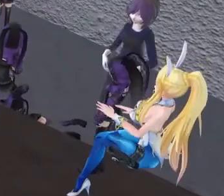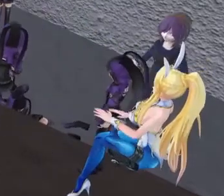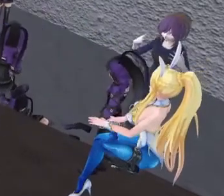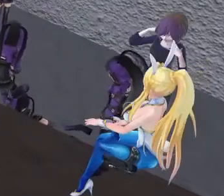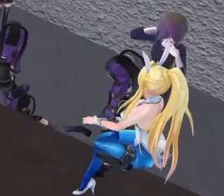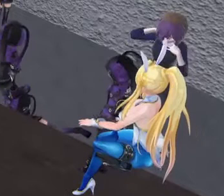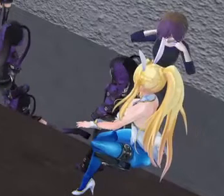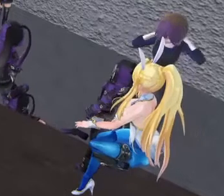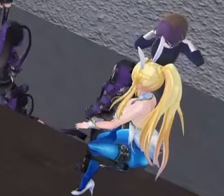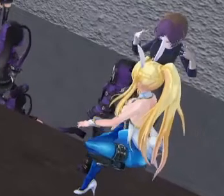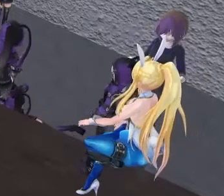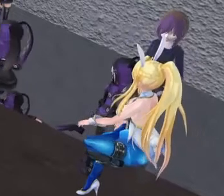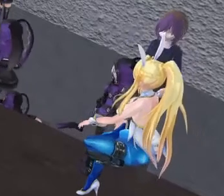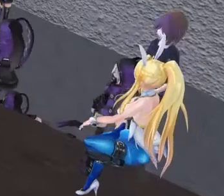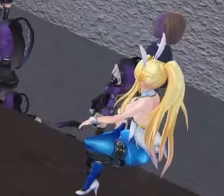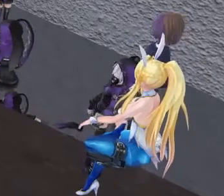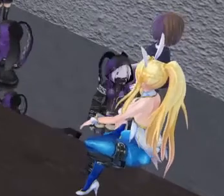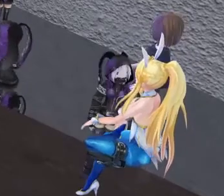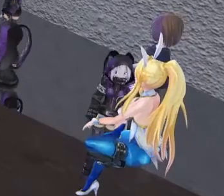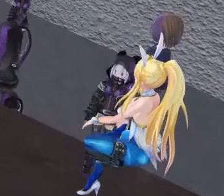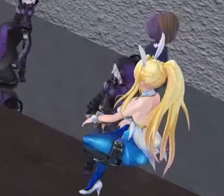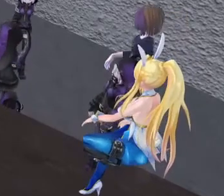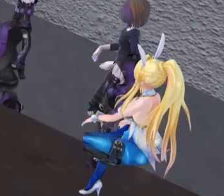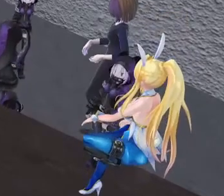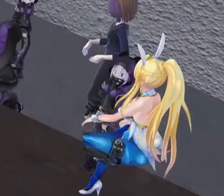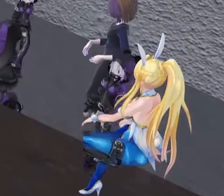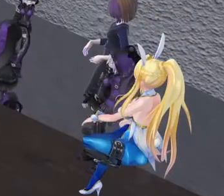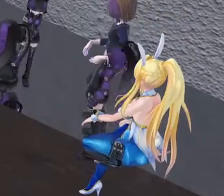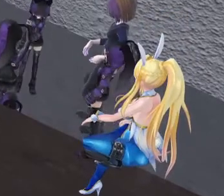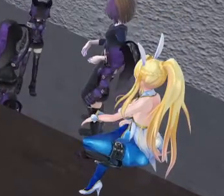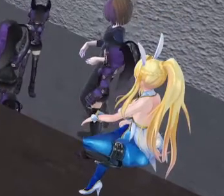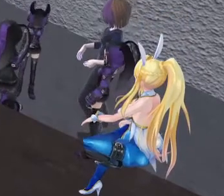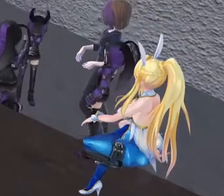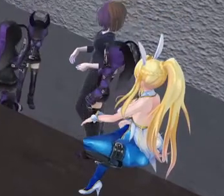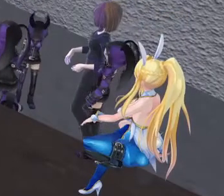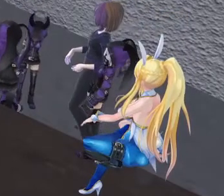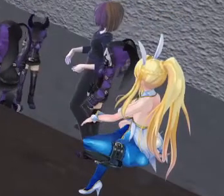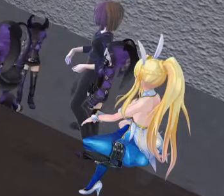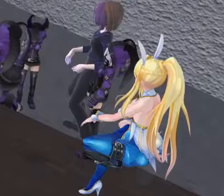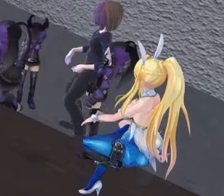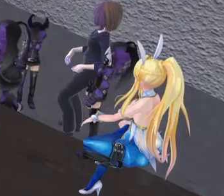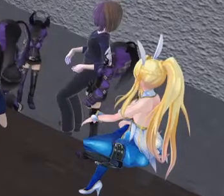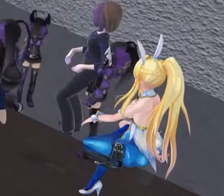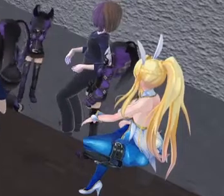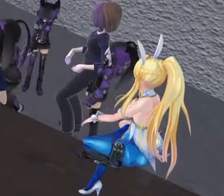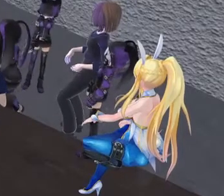Whatever. Again, it's just a party situation. You could do whatever you want. It's just an idea. But keep it PG, yeah. And I'll give you guys some